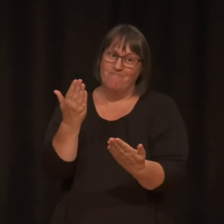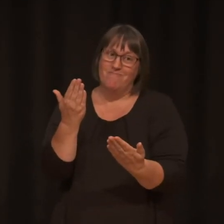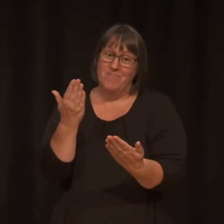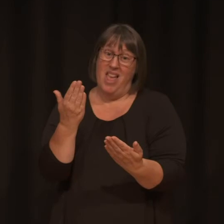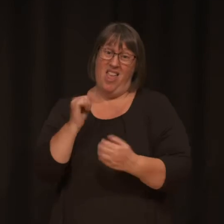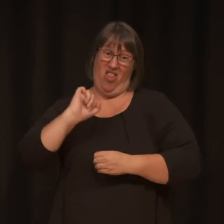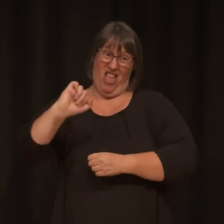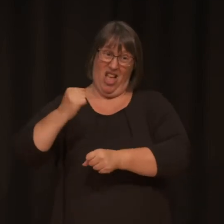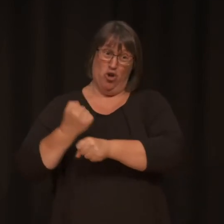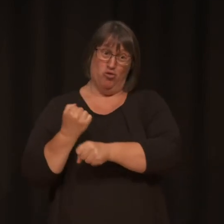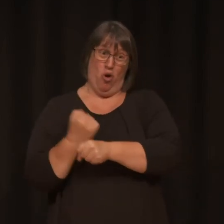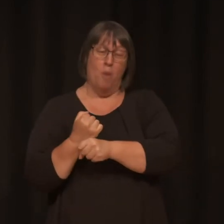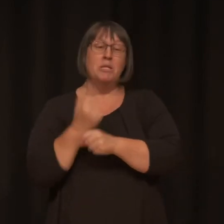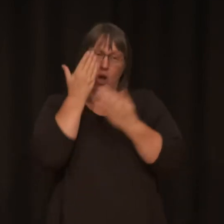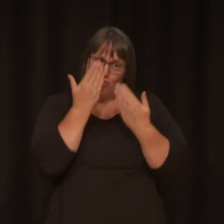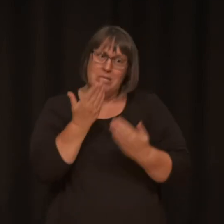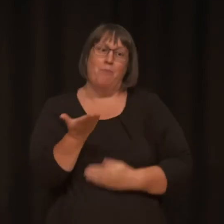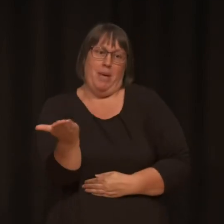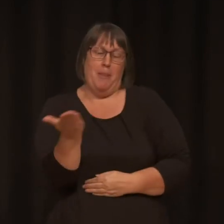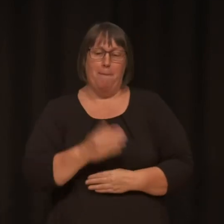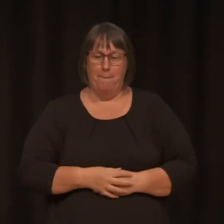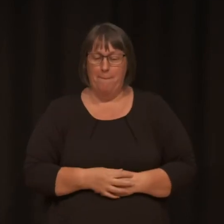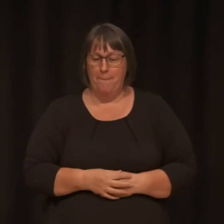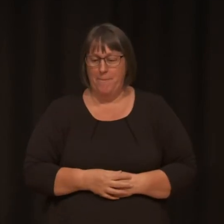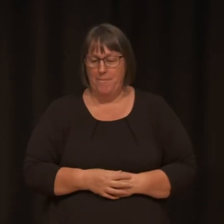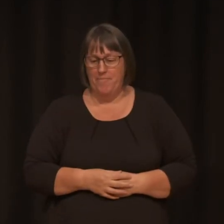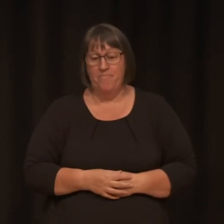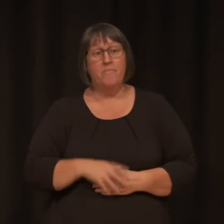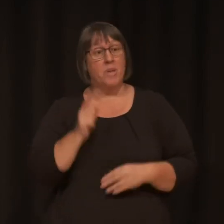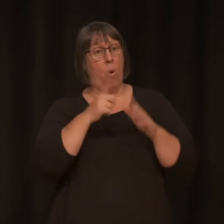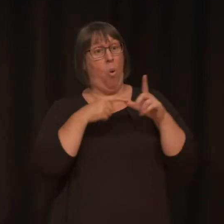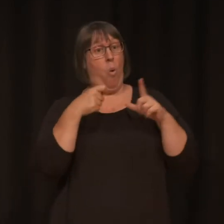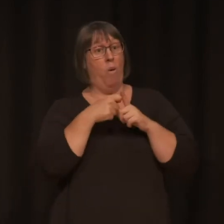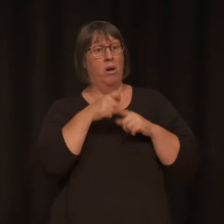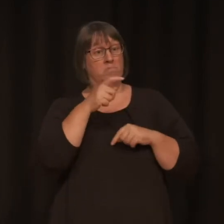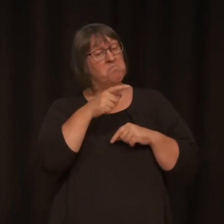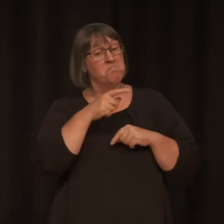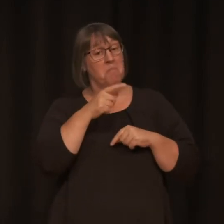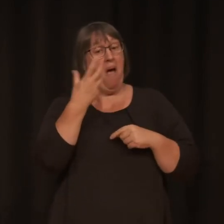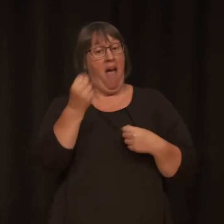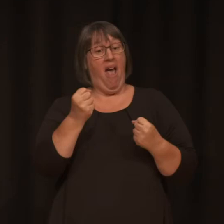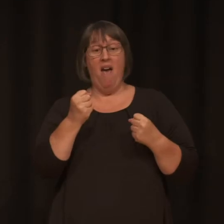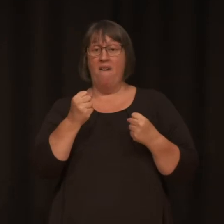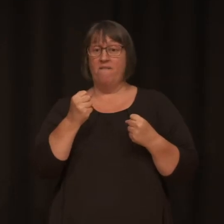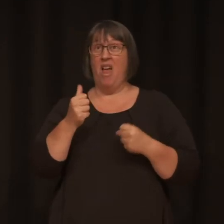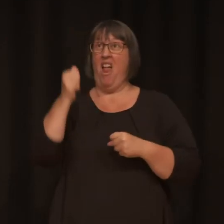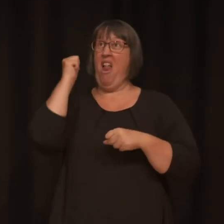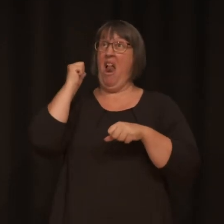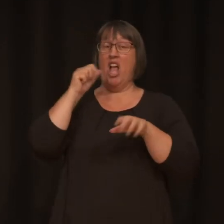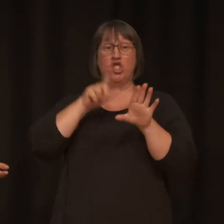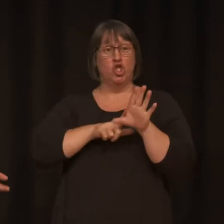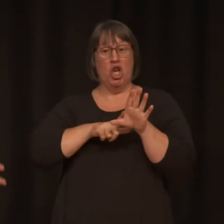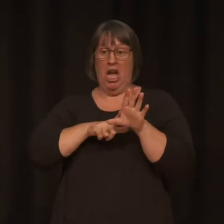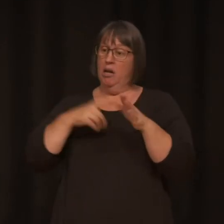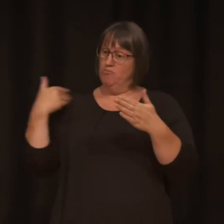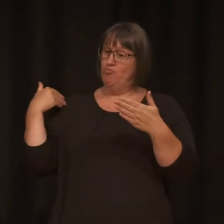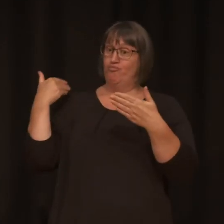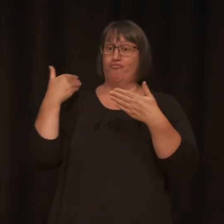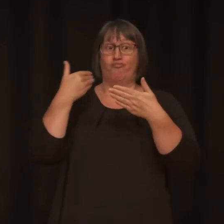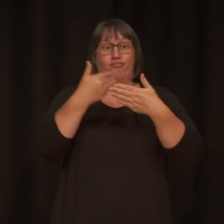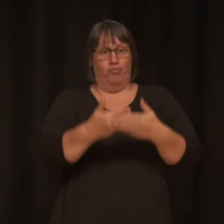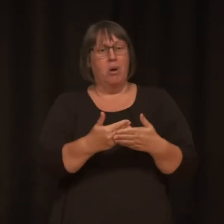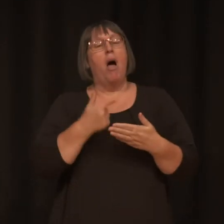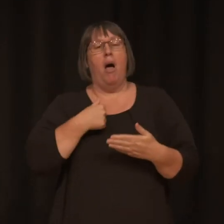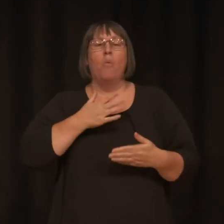just doing their job. Aucklanders have already been wearing masks on public transport since late last year. I hope we can make it a part